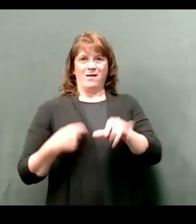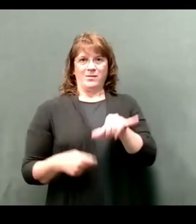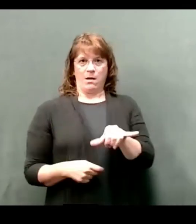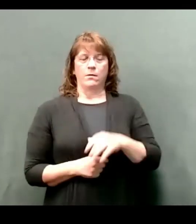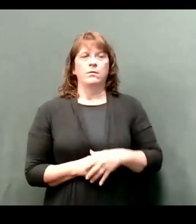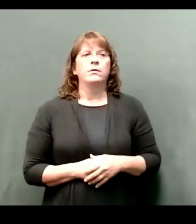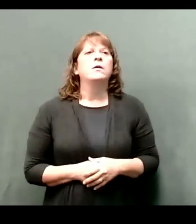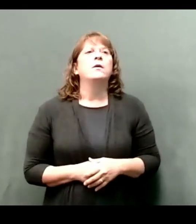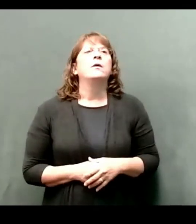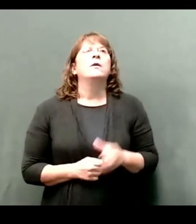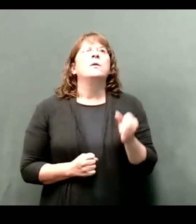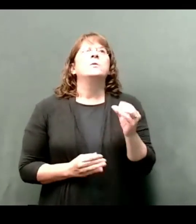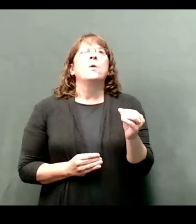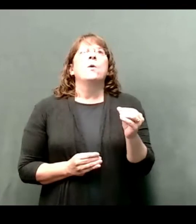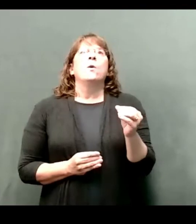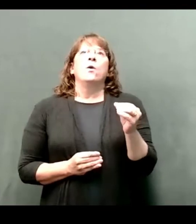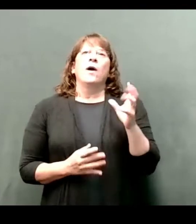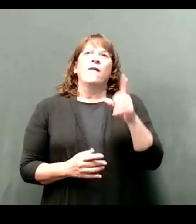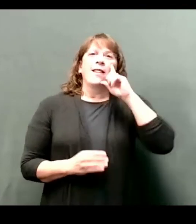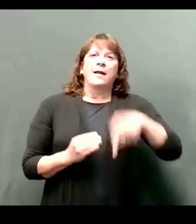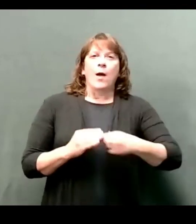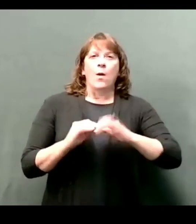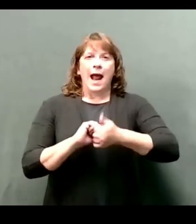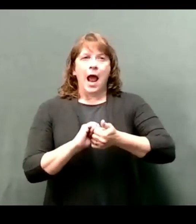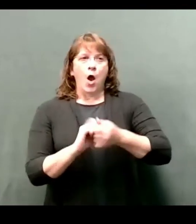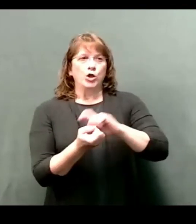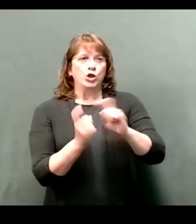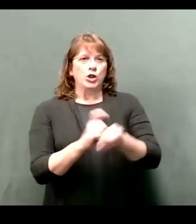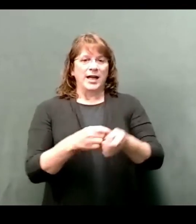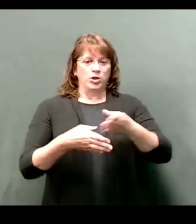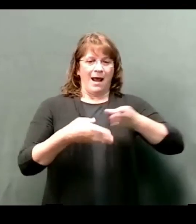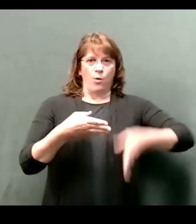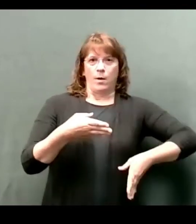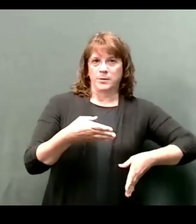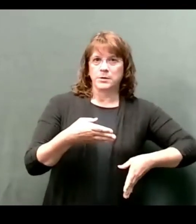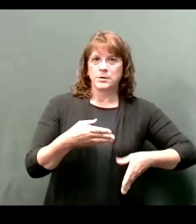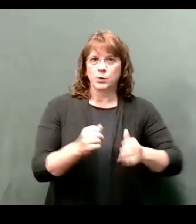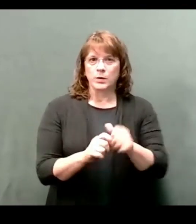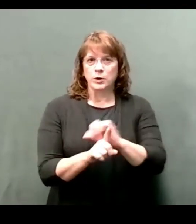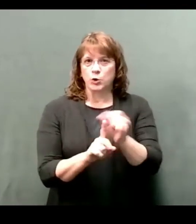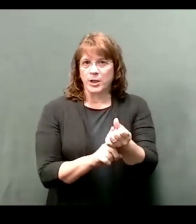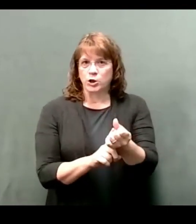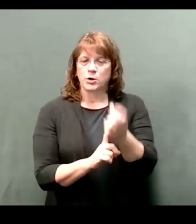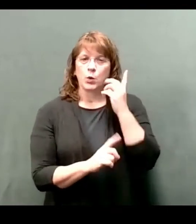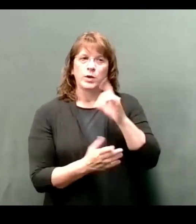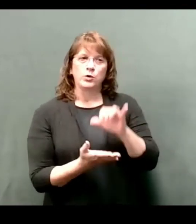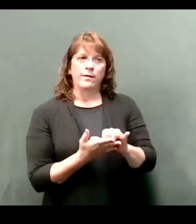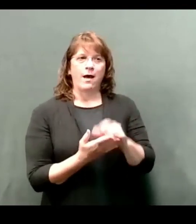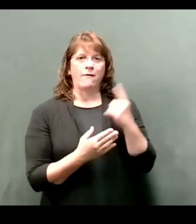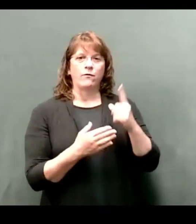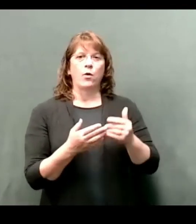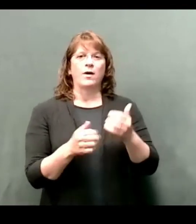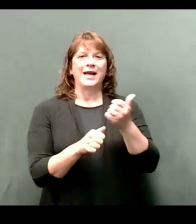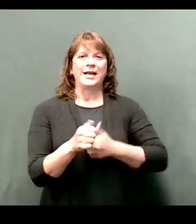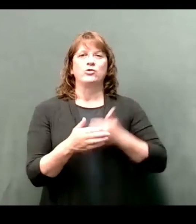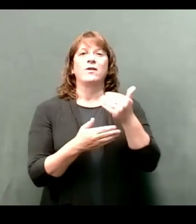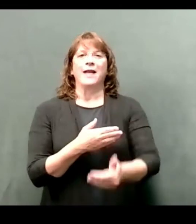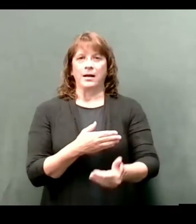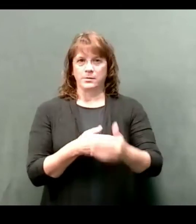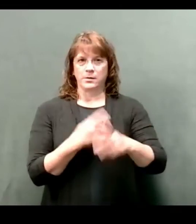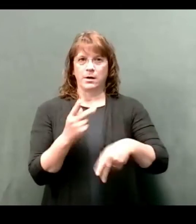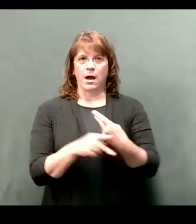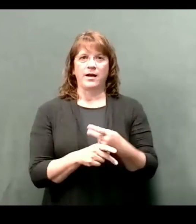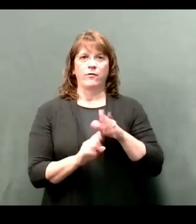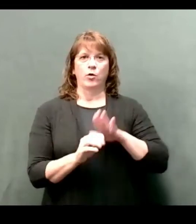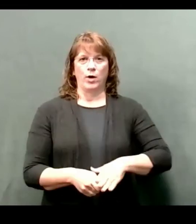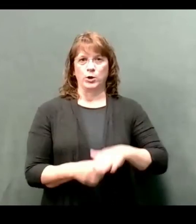here about how we could have changed the outcomes in this situation. And we'll do this for each of the following forms of oppression as